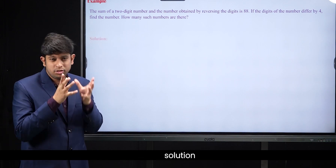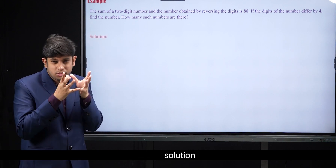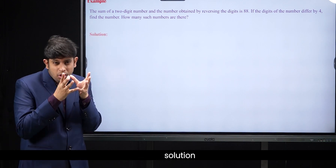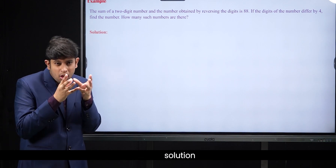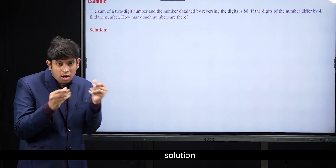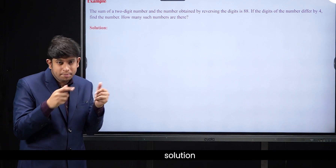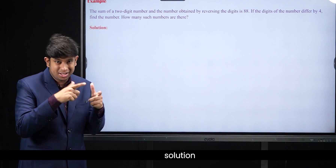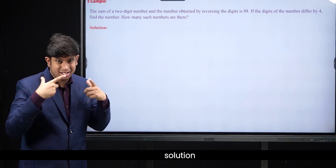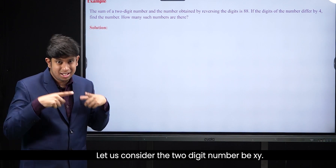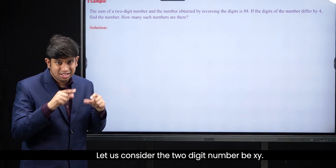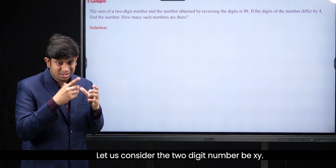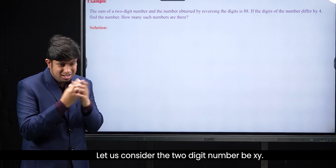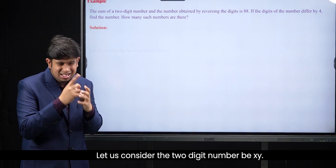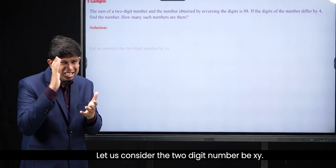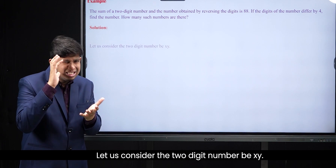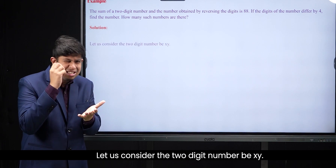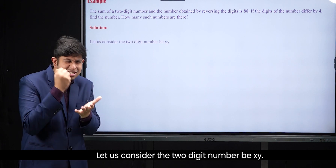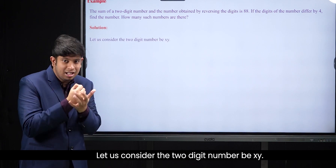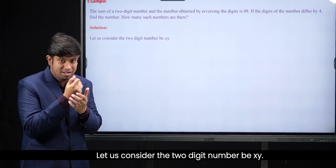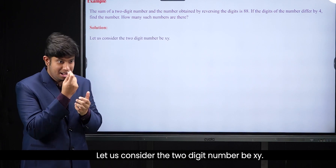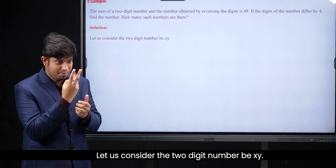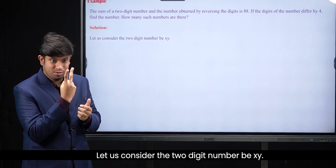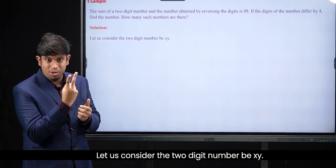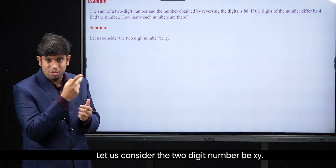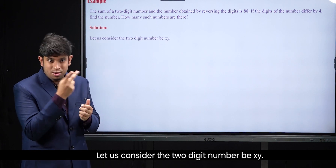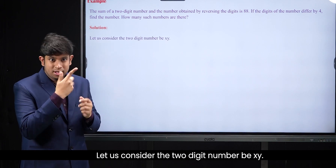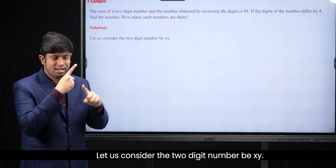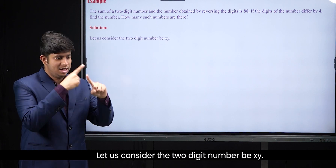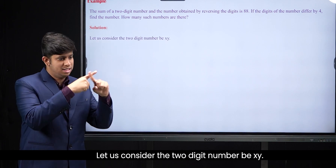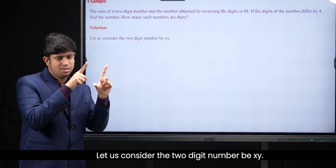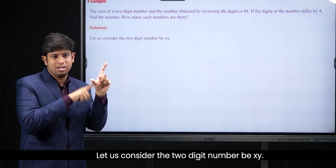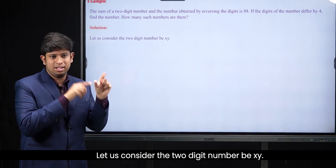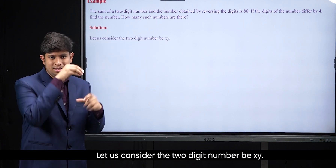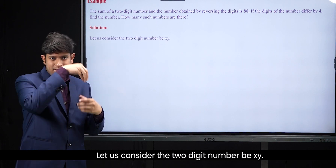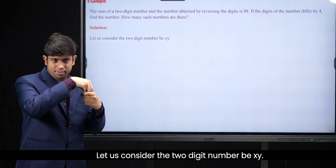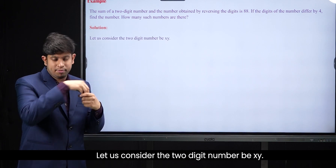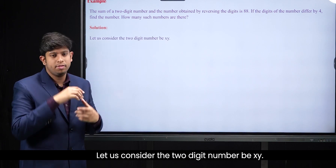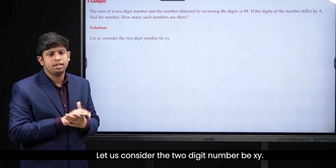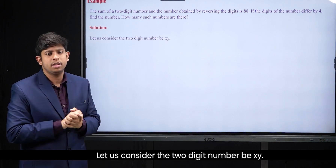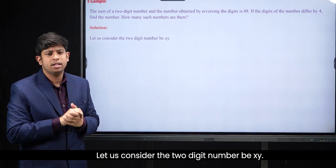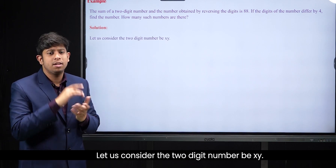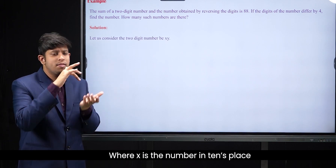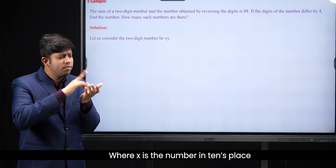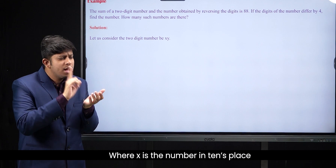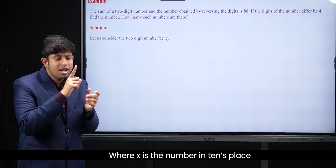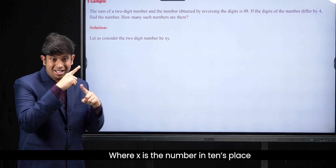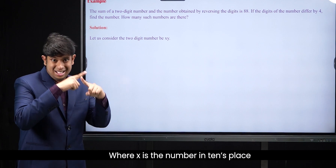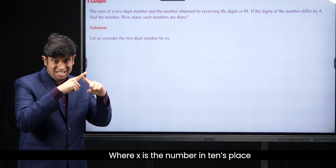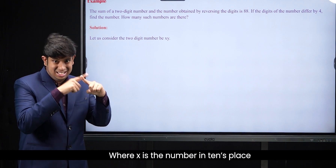Solution: let us consider the two-digit number be x, y, where x is a